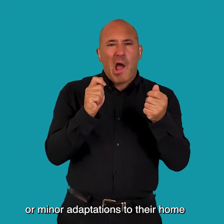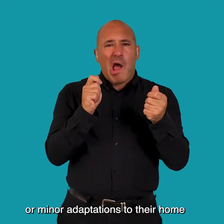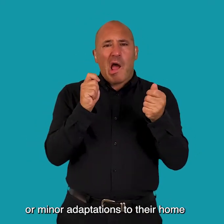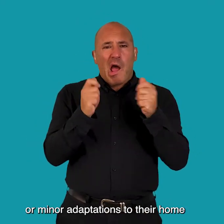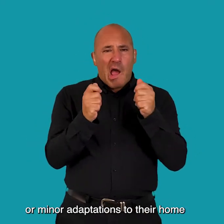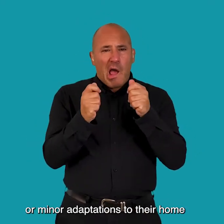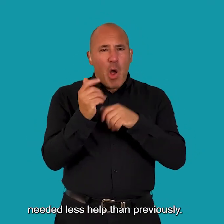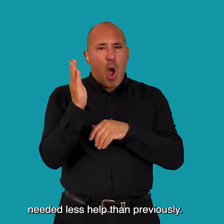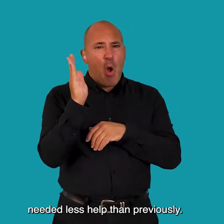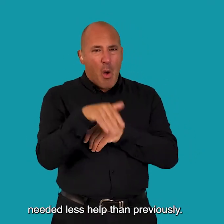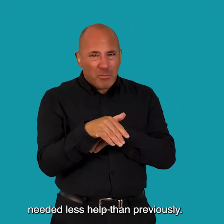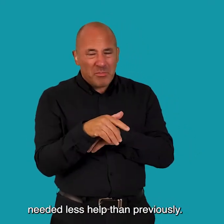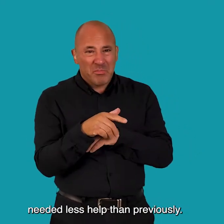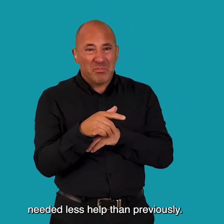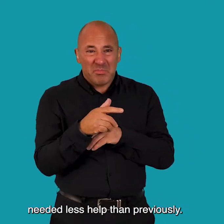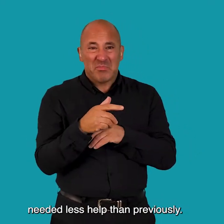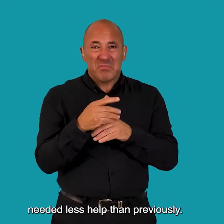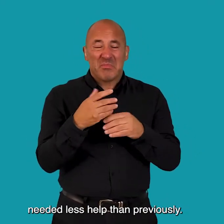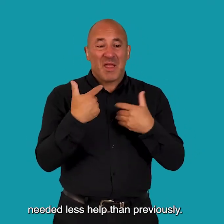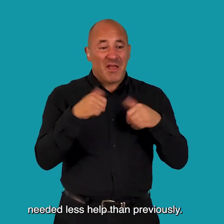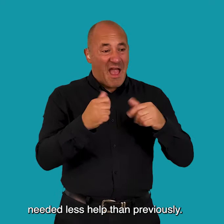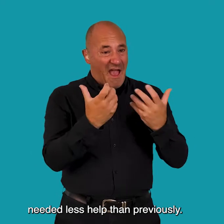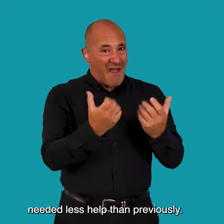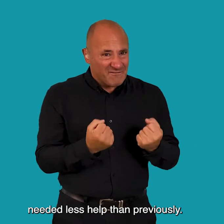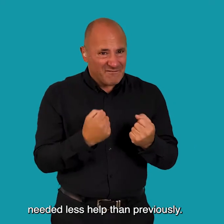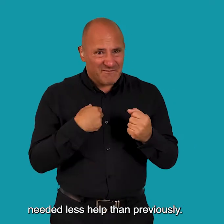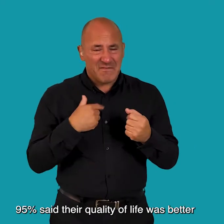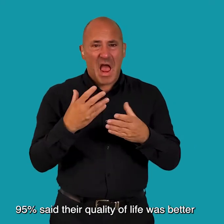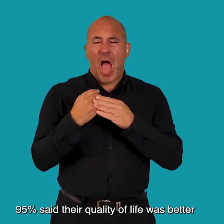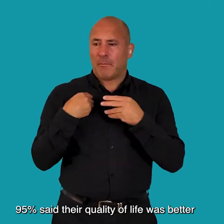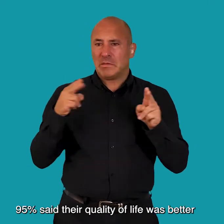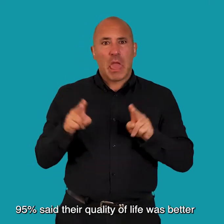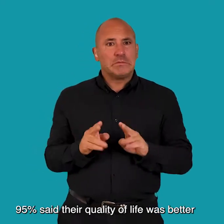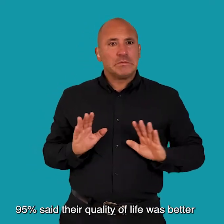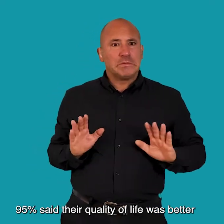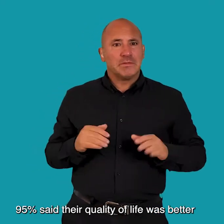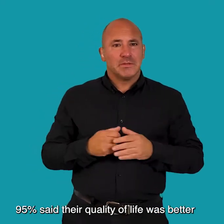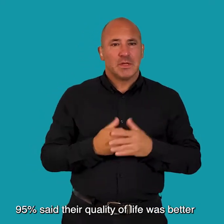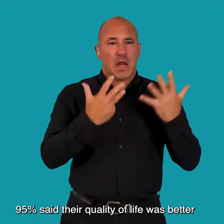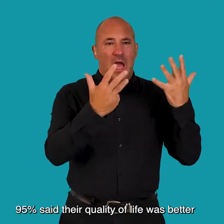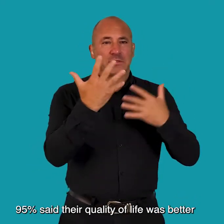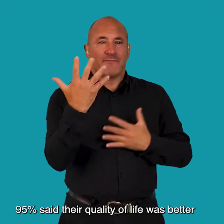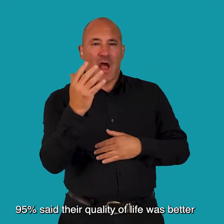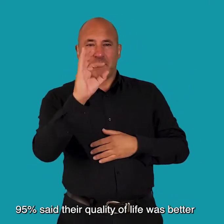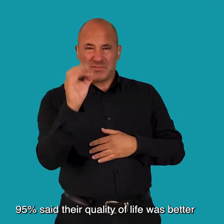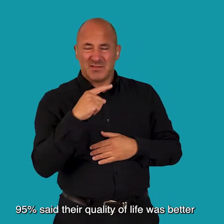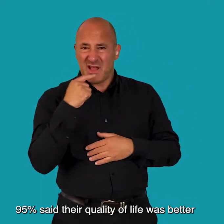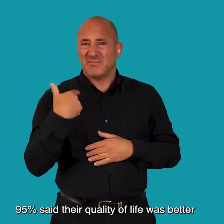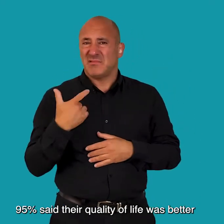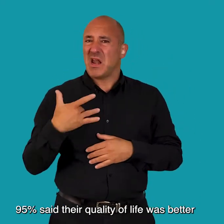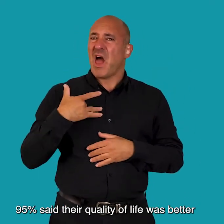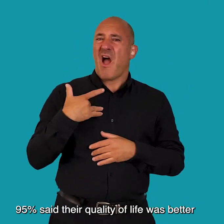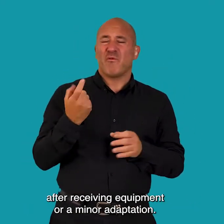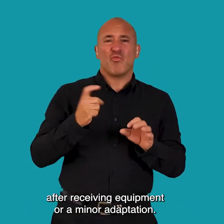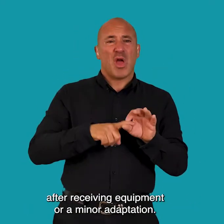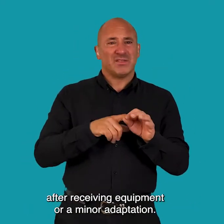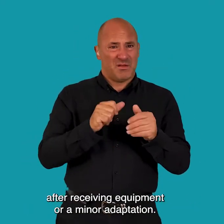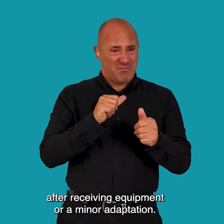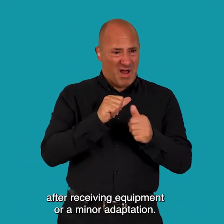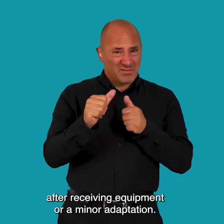home needed less help than previously. 95% said their quality of life was better after receiving